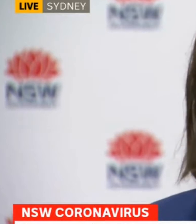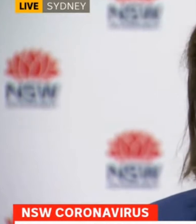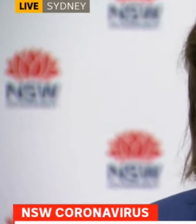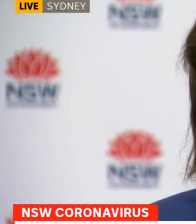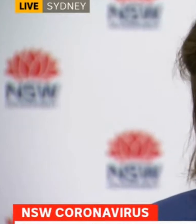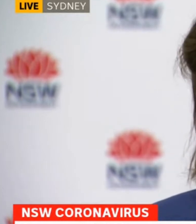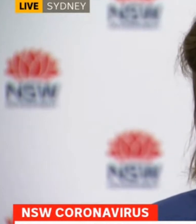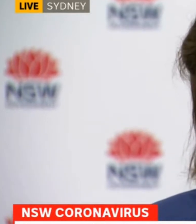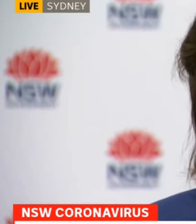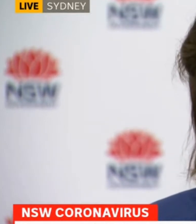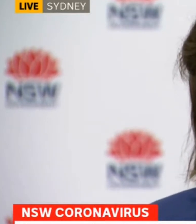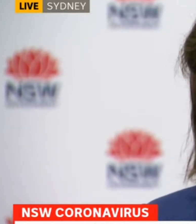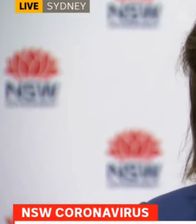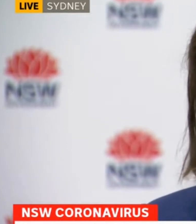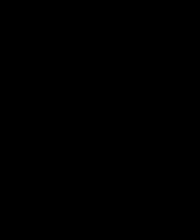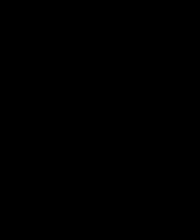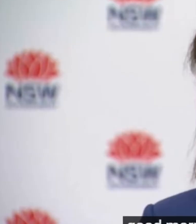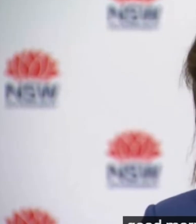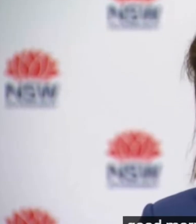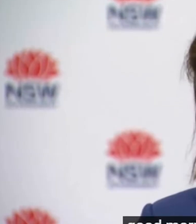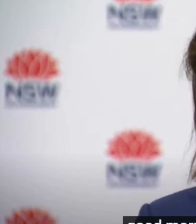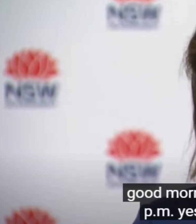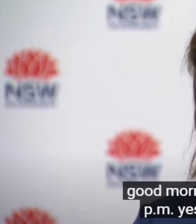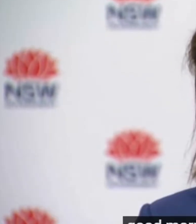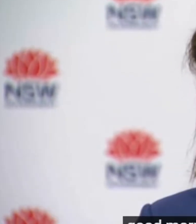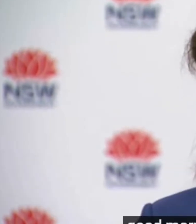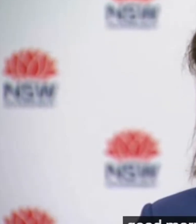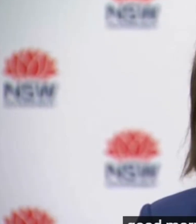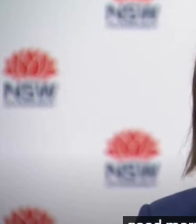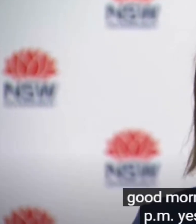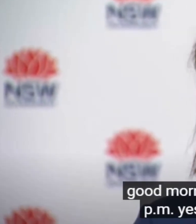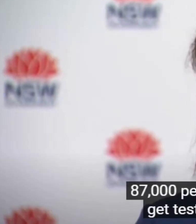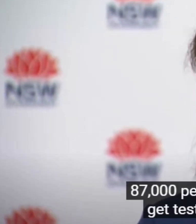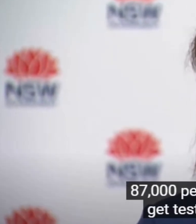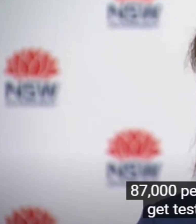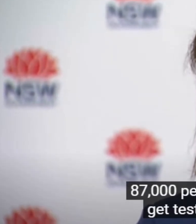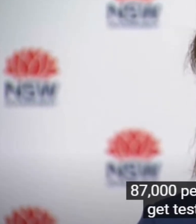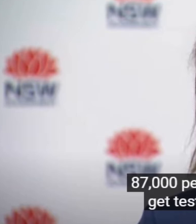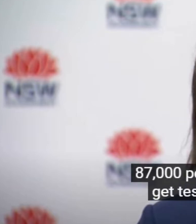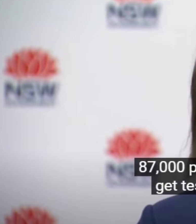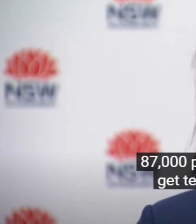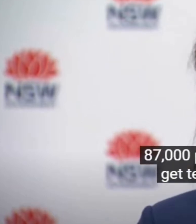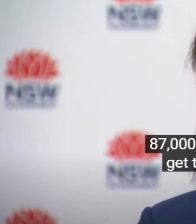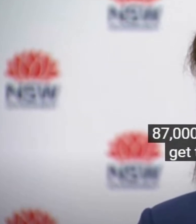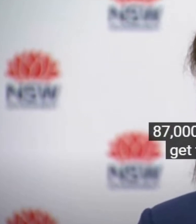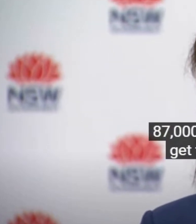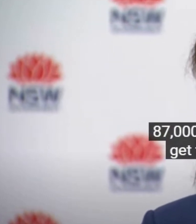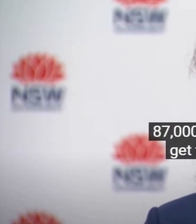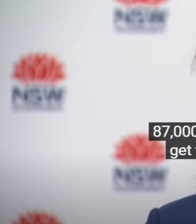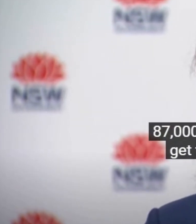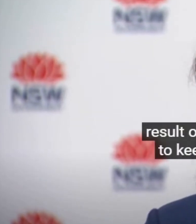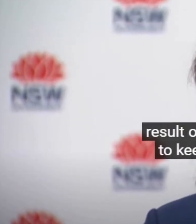8 local government areas of concern. Having said that, we don't want to see the virus spread further, and we certainly don't want to